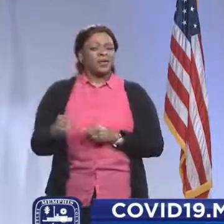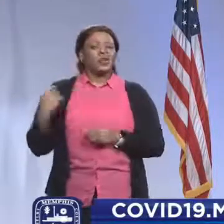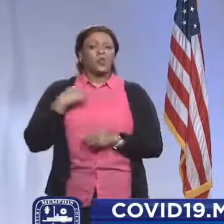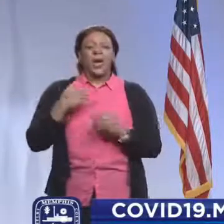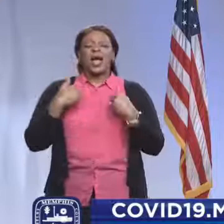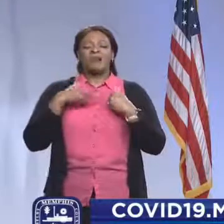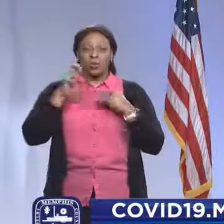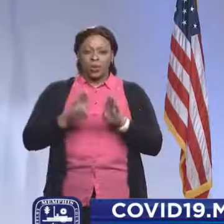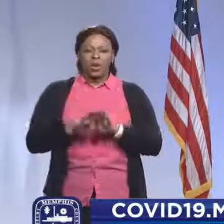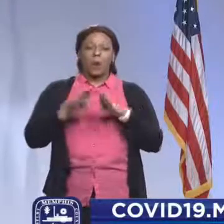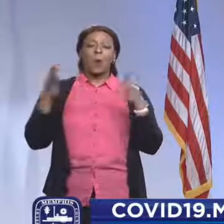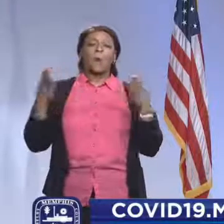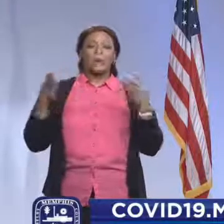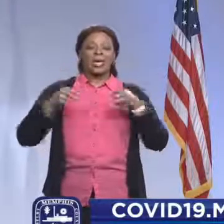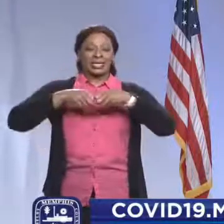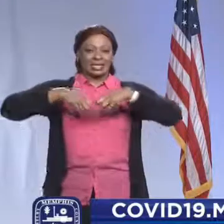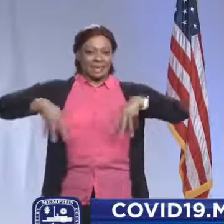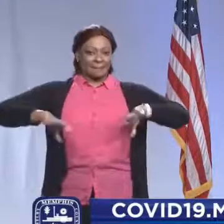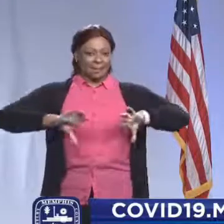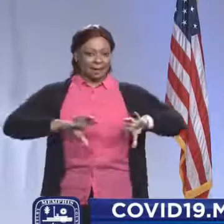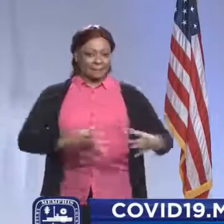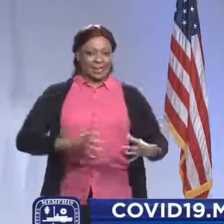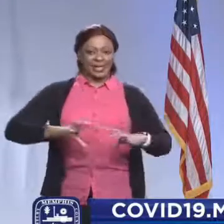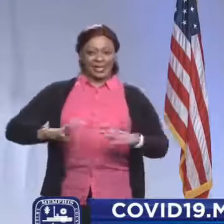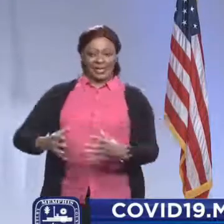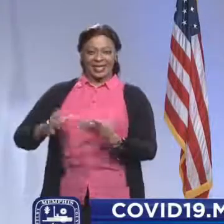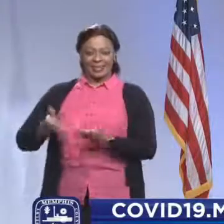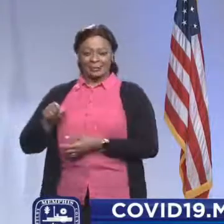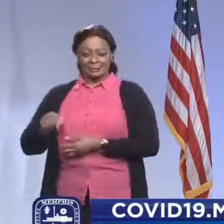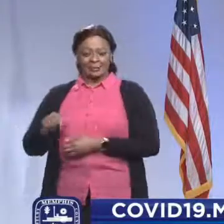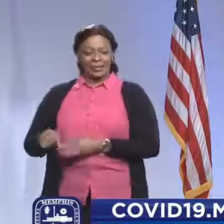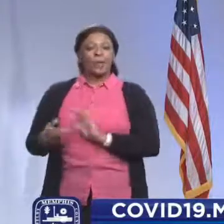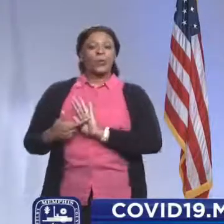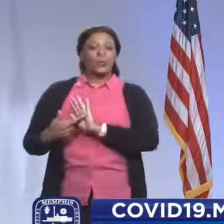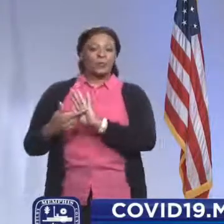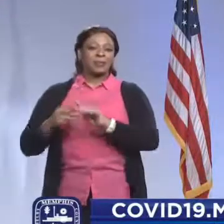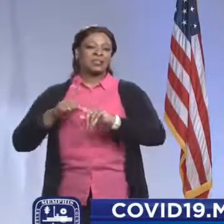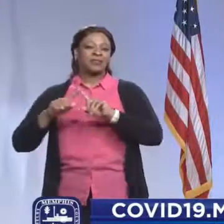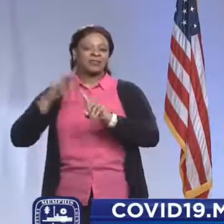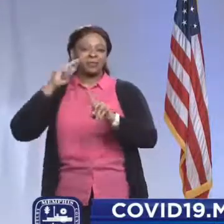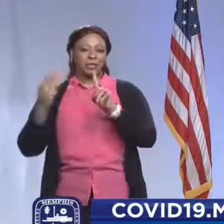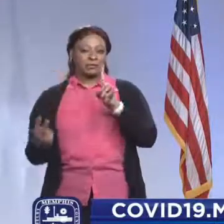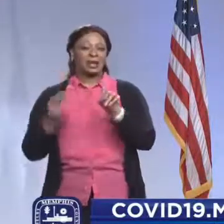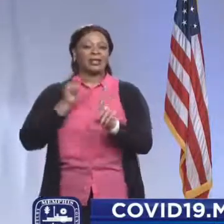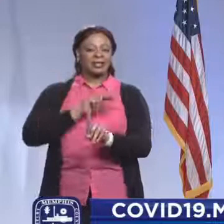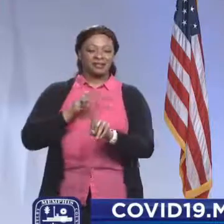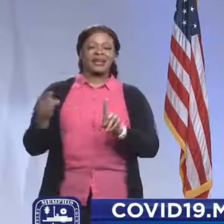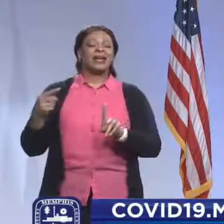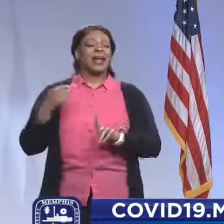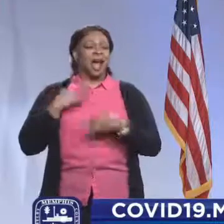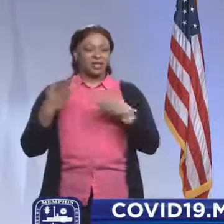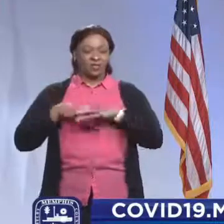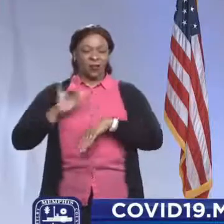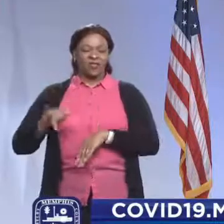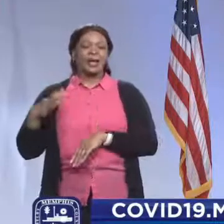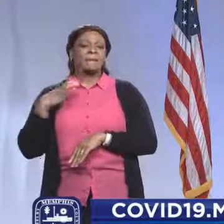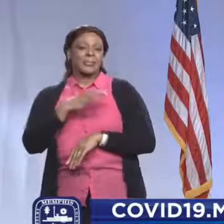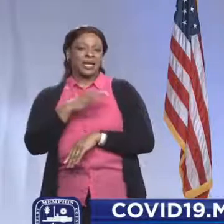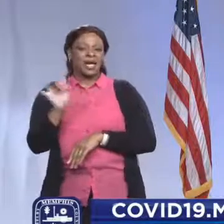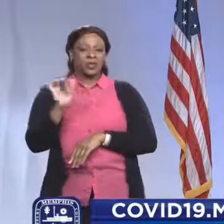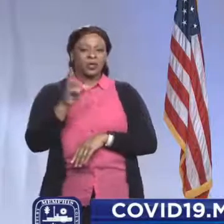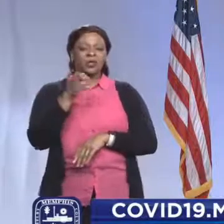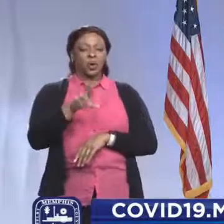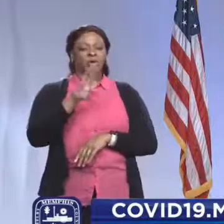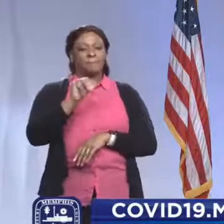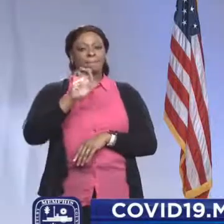a reopening subcommittee, and there's a good representation from different perspectives. So I serve on that committee, as well as